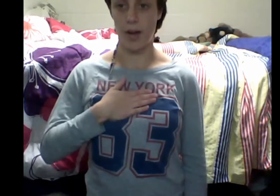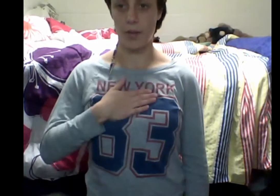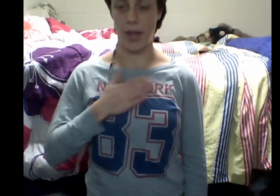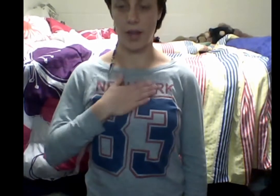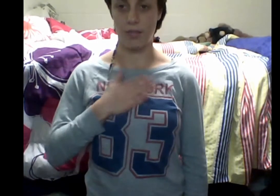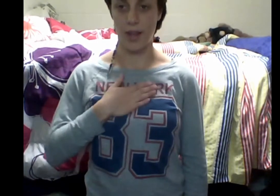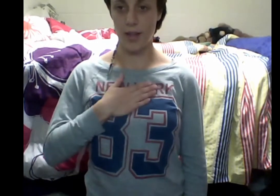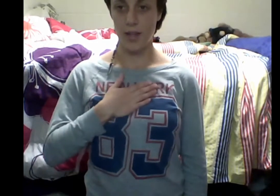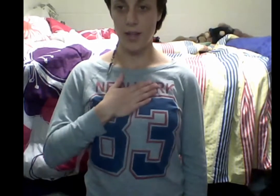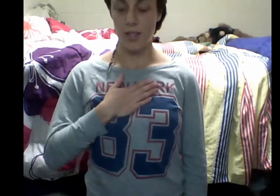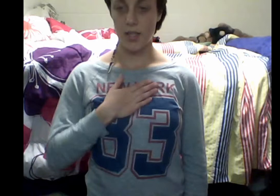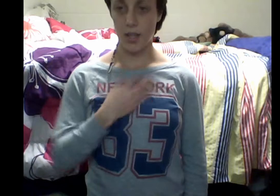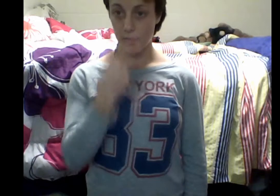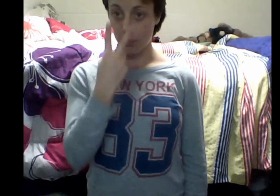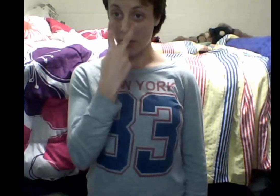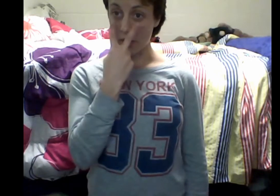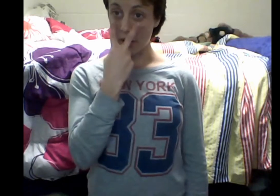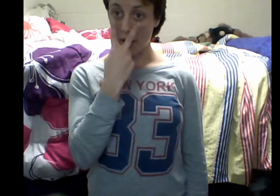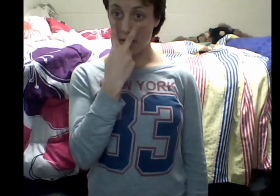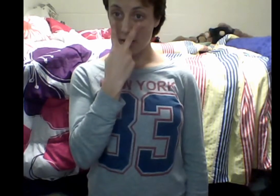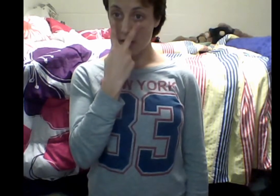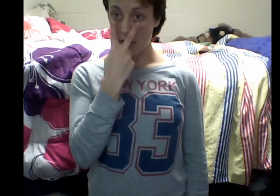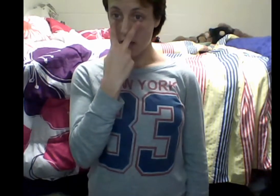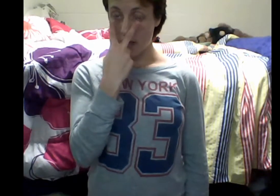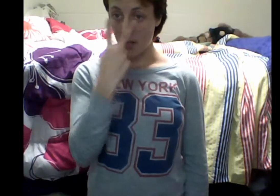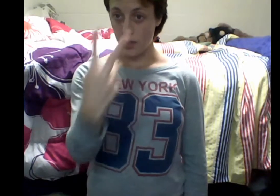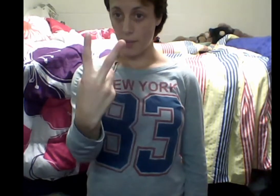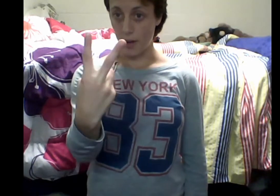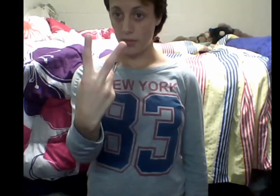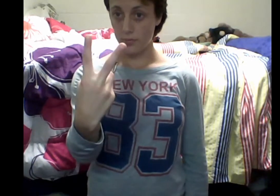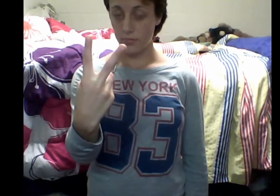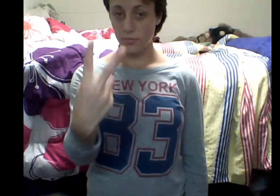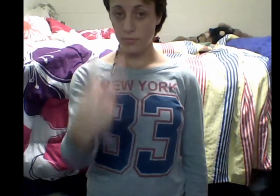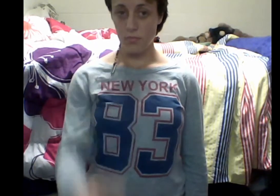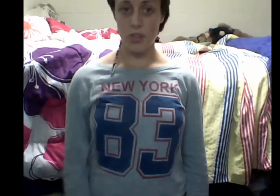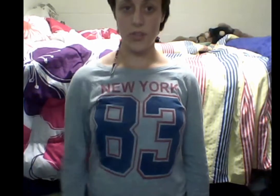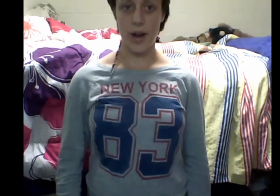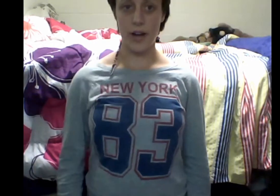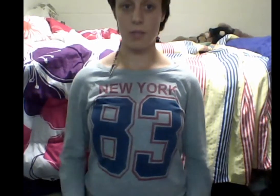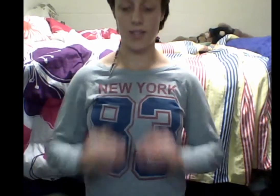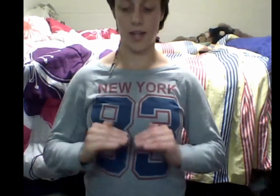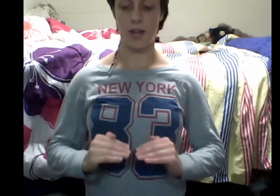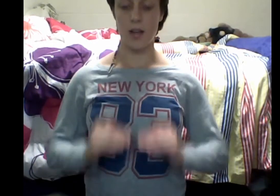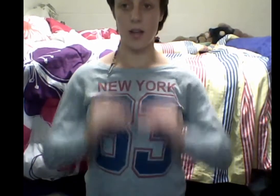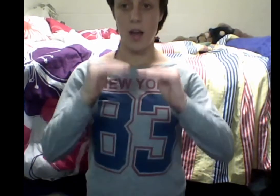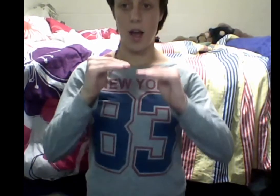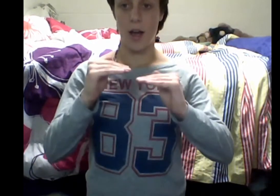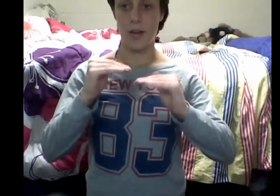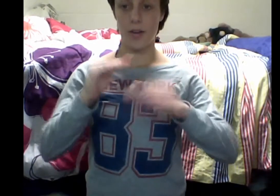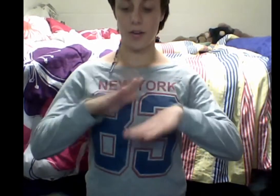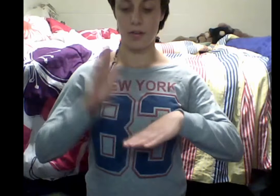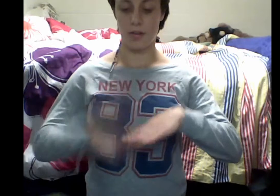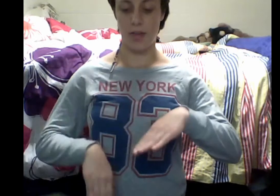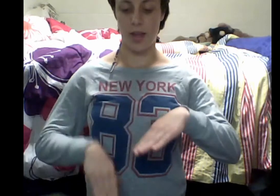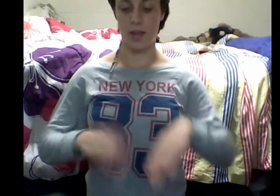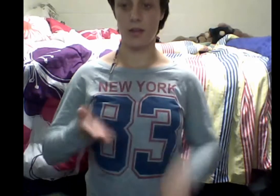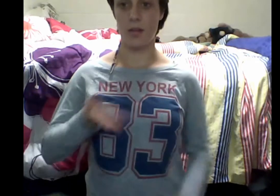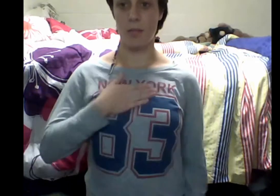with hand flat, sight, point to your eyes and come out. So higher than my sight, higher than